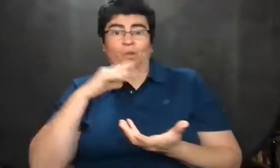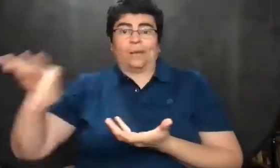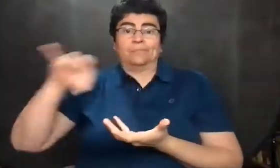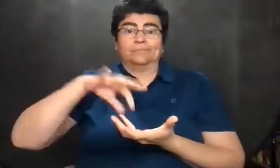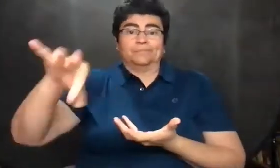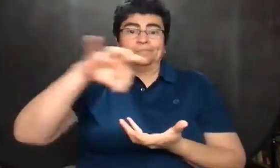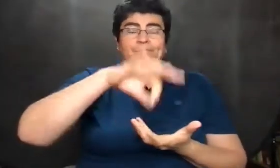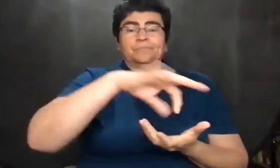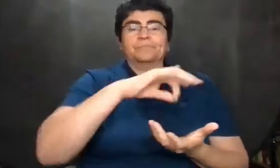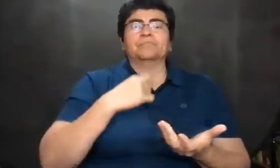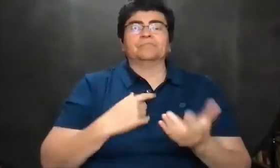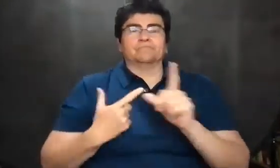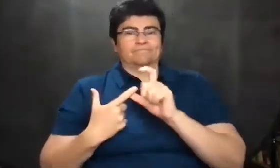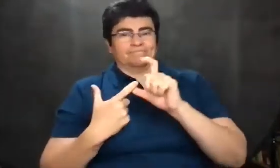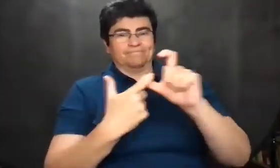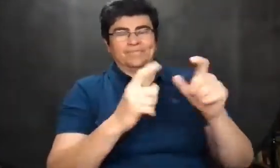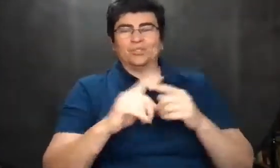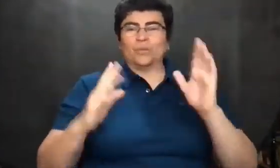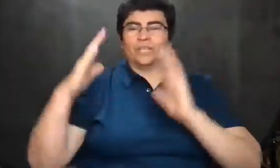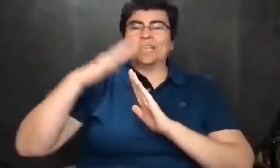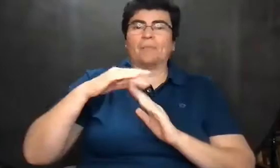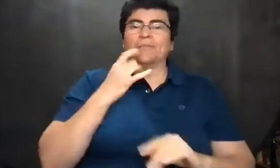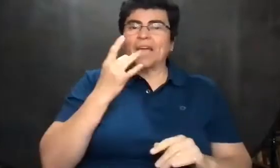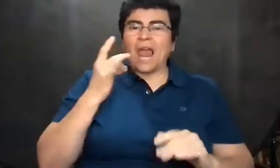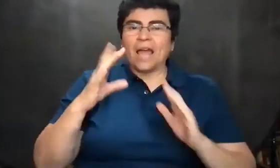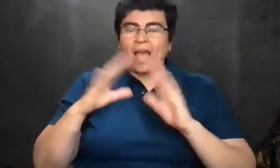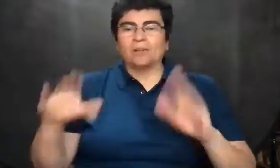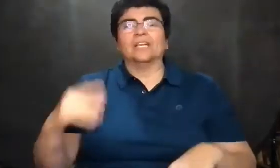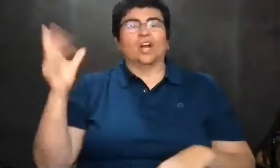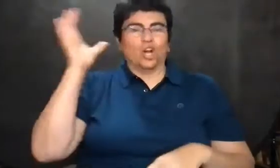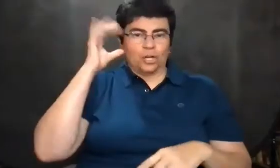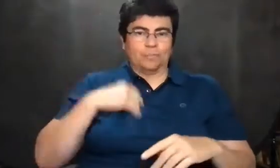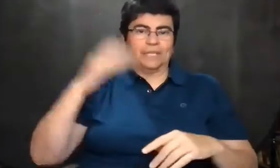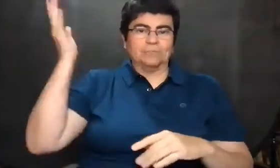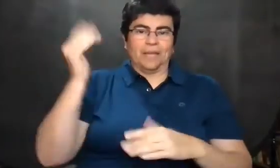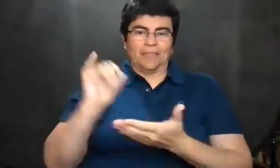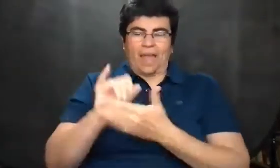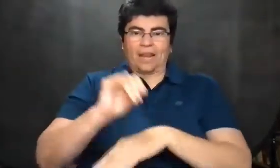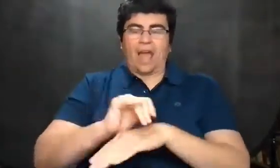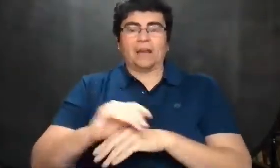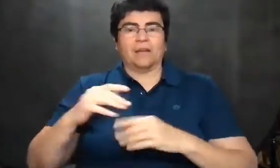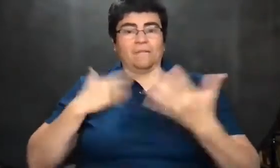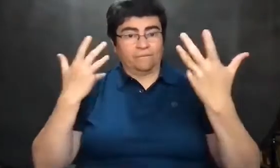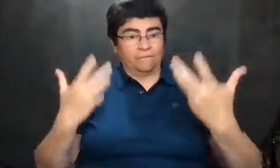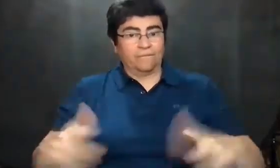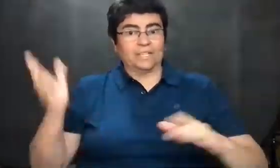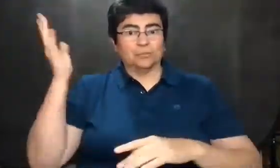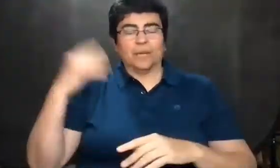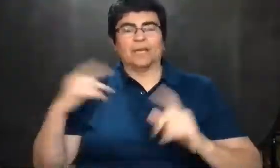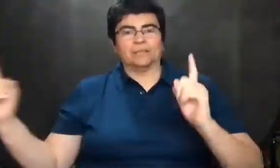we raced to the top of the lighthouse. And then he heard me speak that night, you know, and he came up to me afterwards and he said, Mom, he said, I don't know where